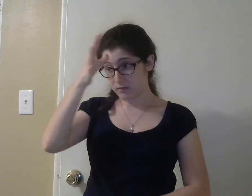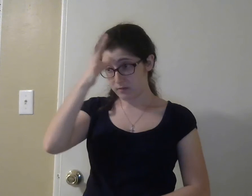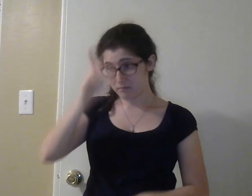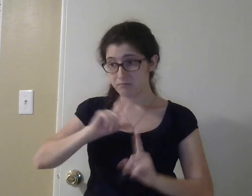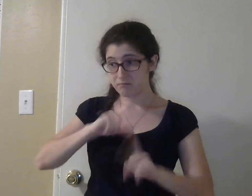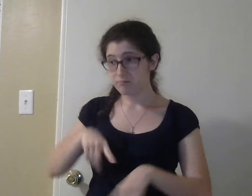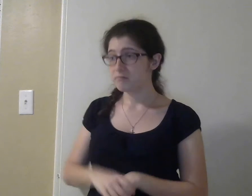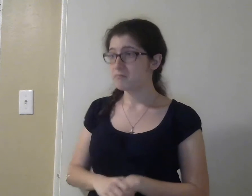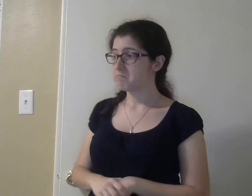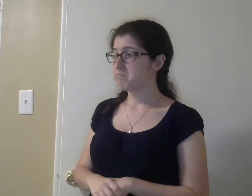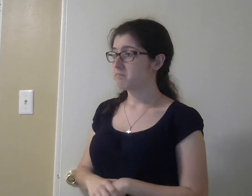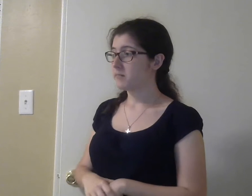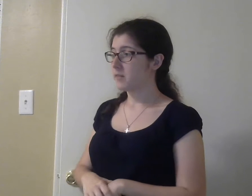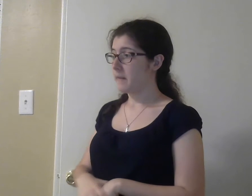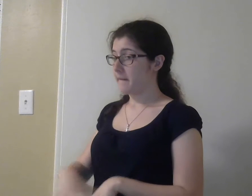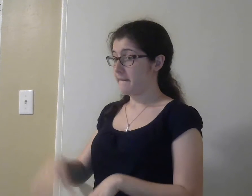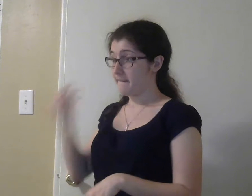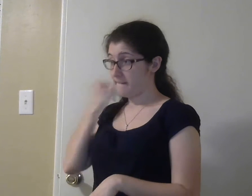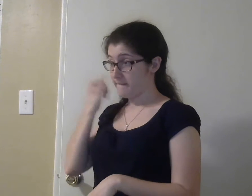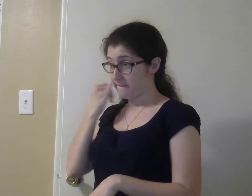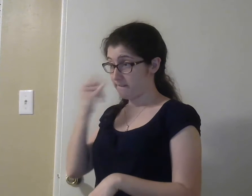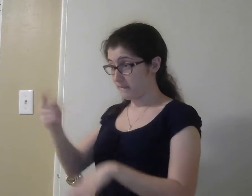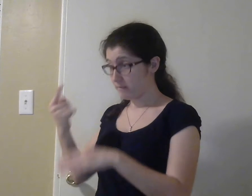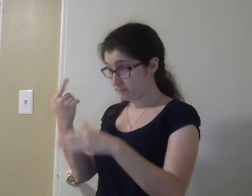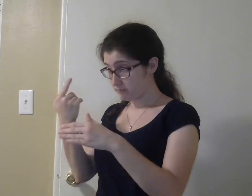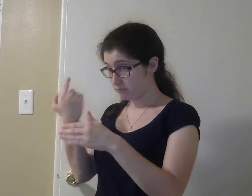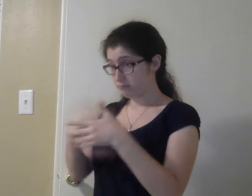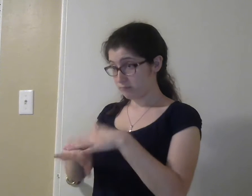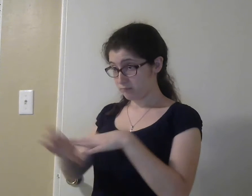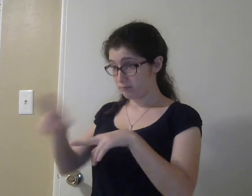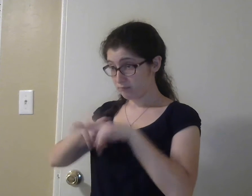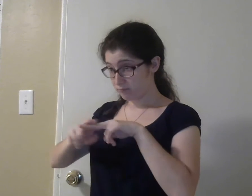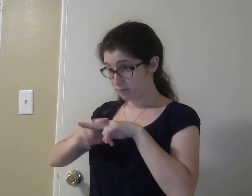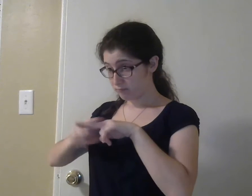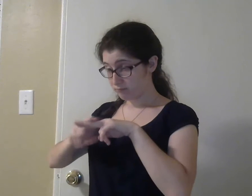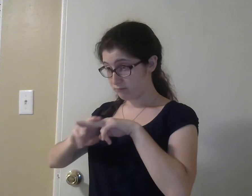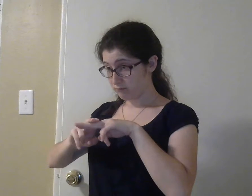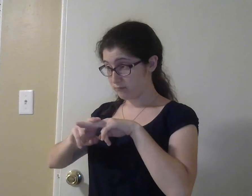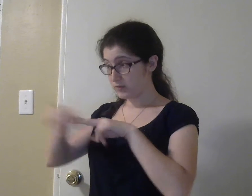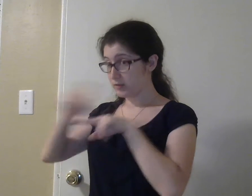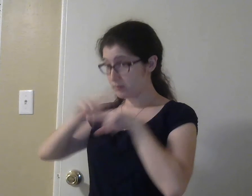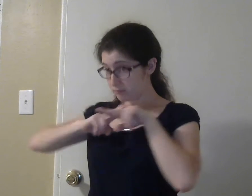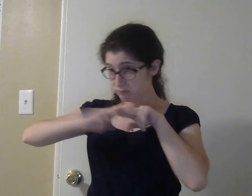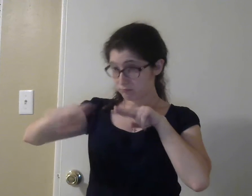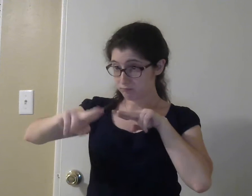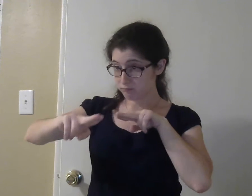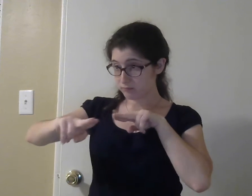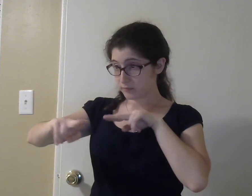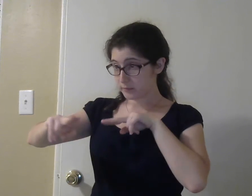to go somewhere, do I give you the ticket a month ahead of time, or do I give you the ticket as you get on the